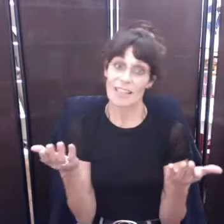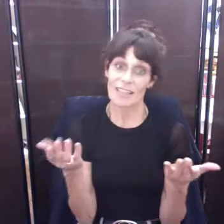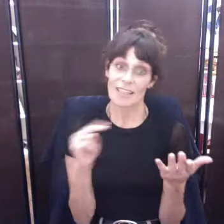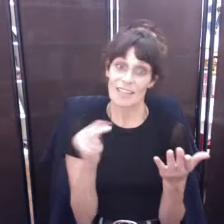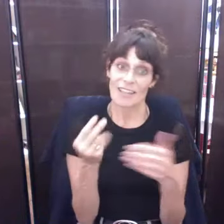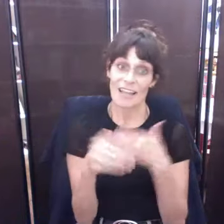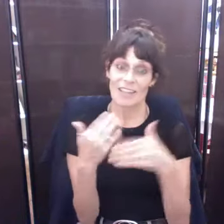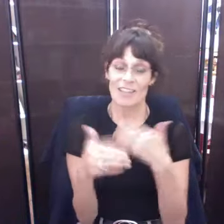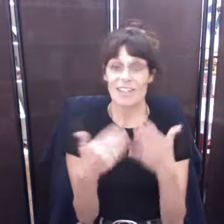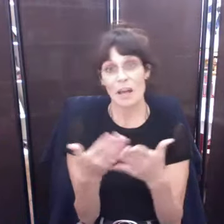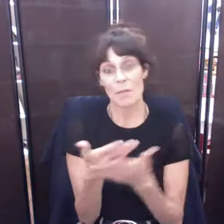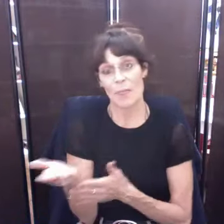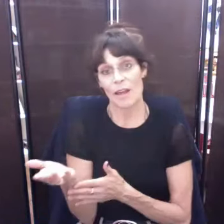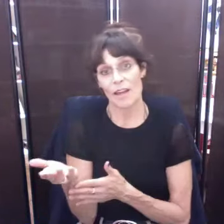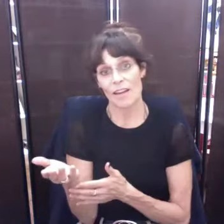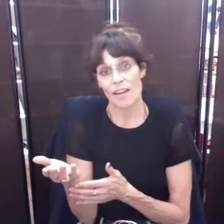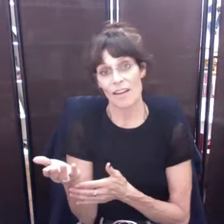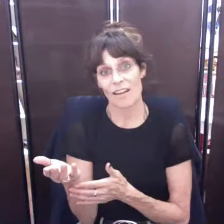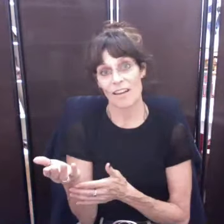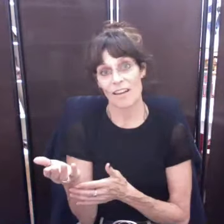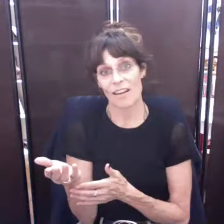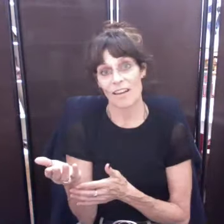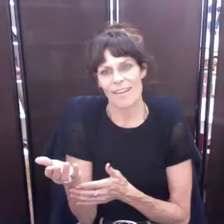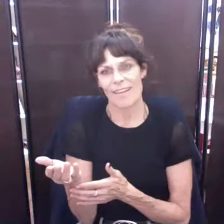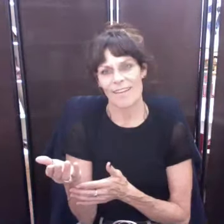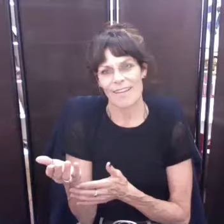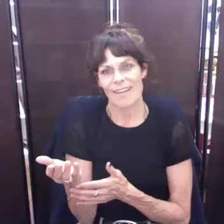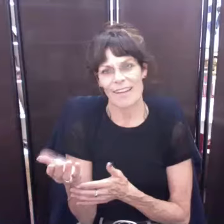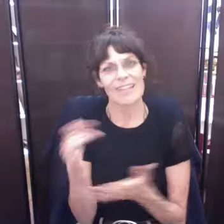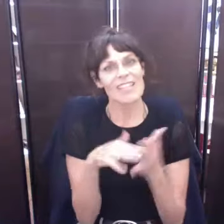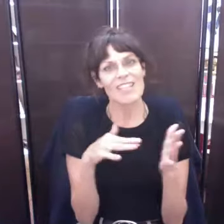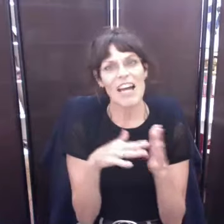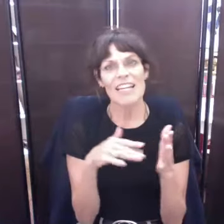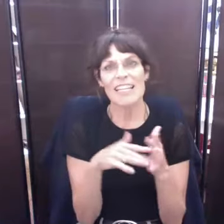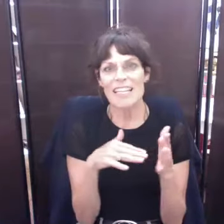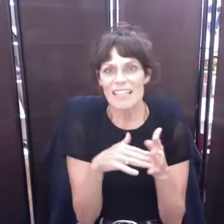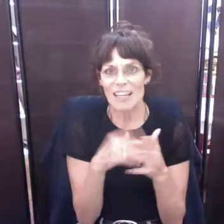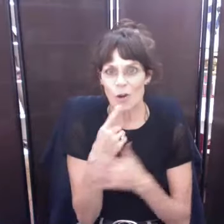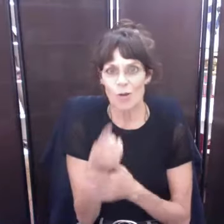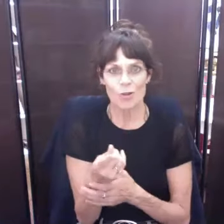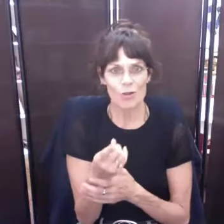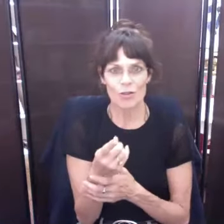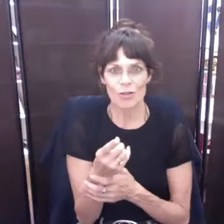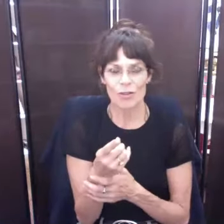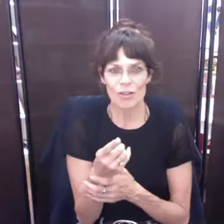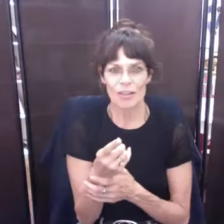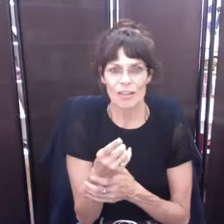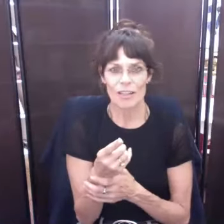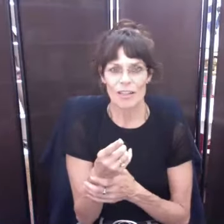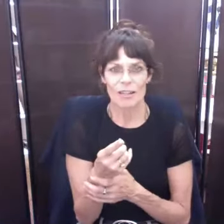And I do this study, because I already told you I don't learn easy, and my willpower is like I